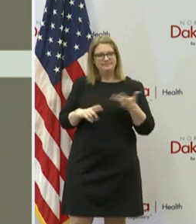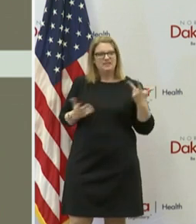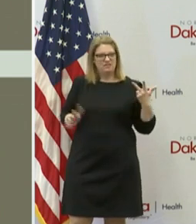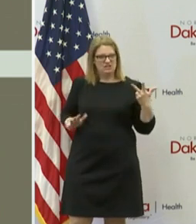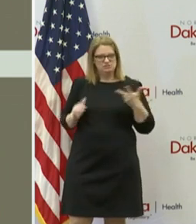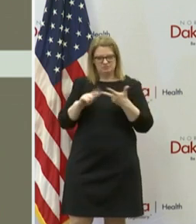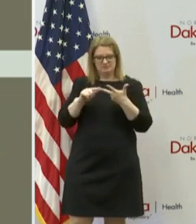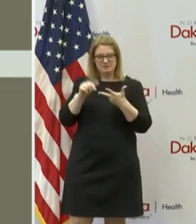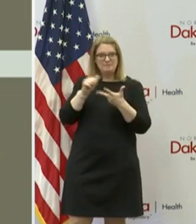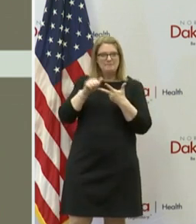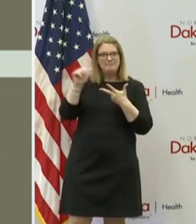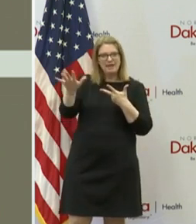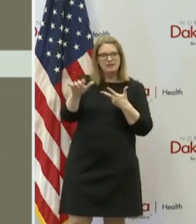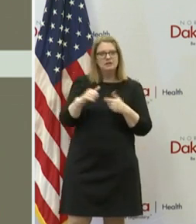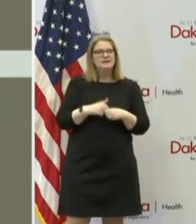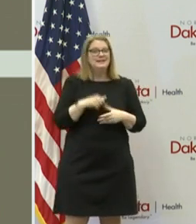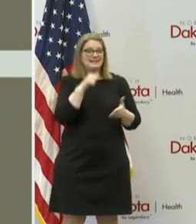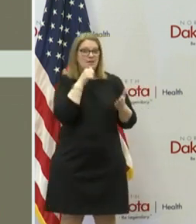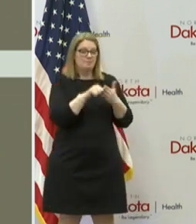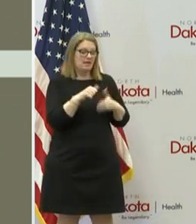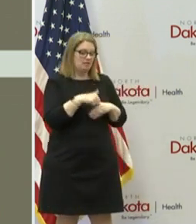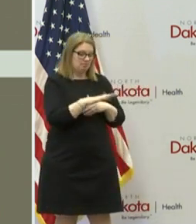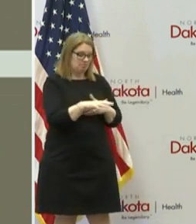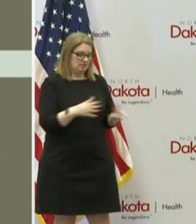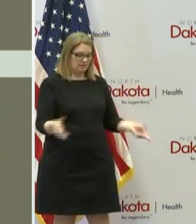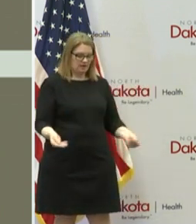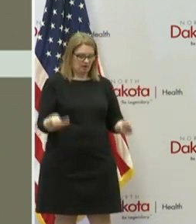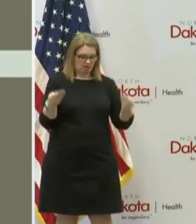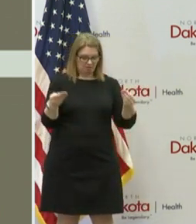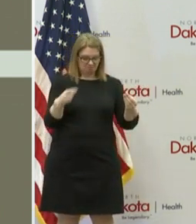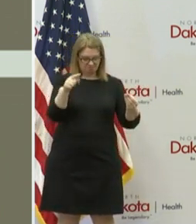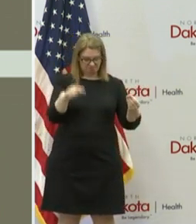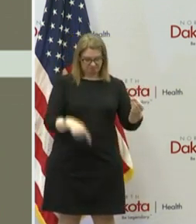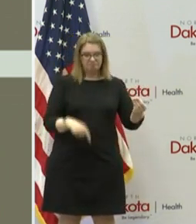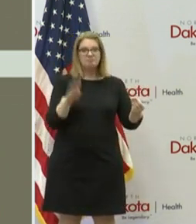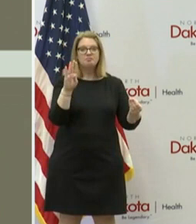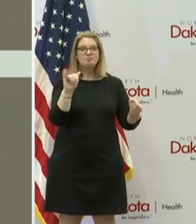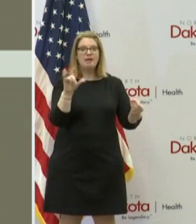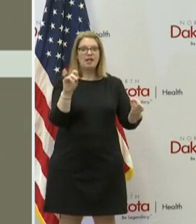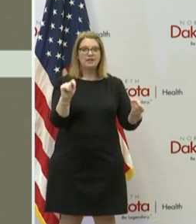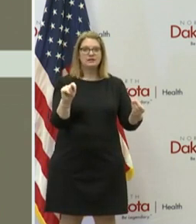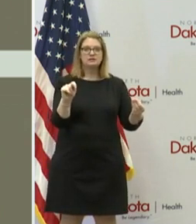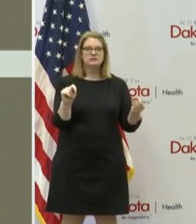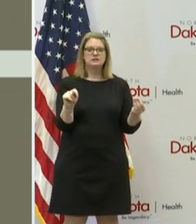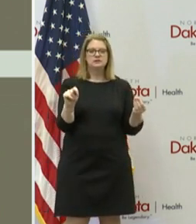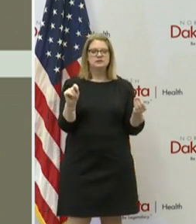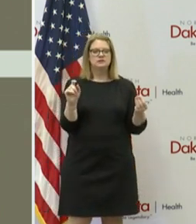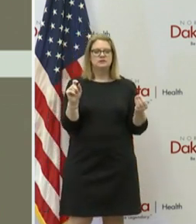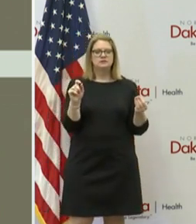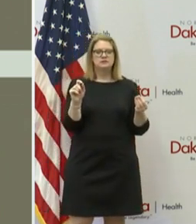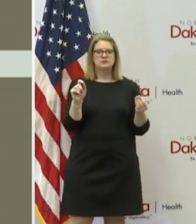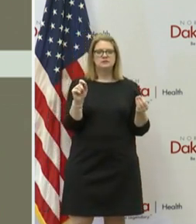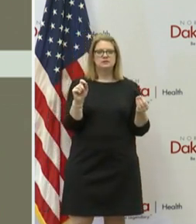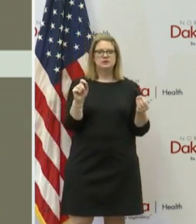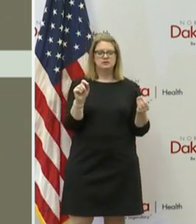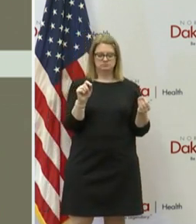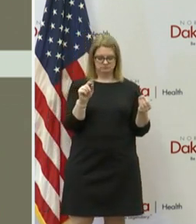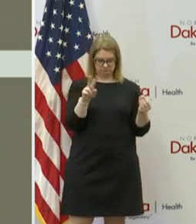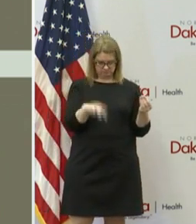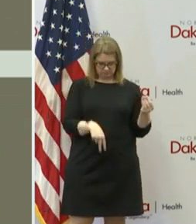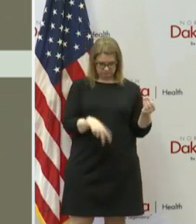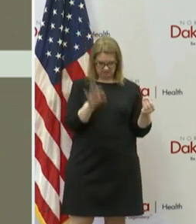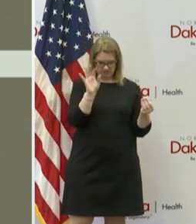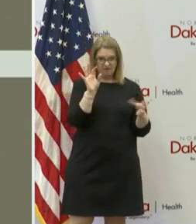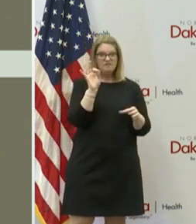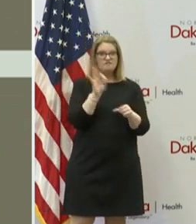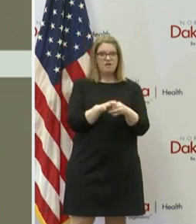in, then they will mail you a ballot. And then once you get your ballot is received back to you, then you need to vote. And